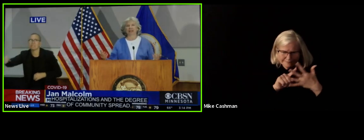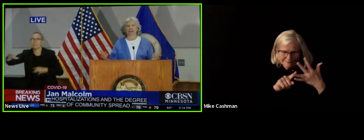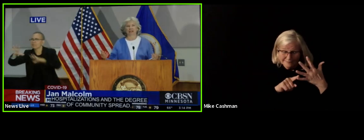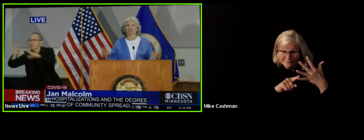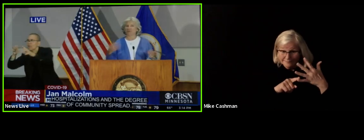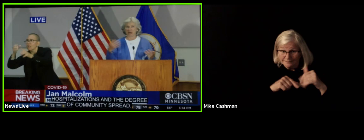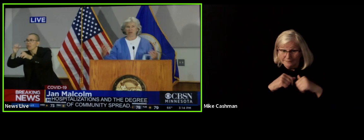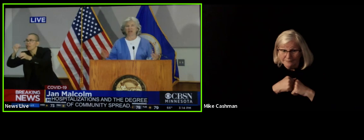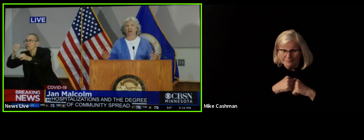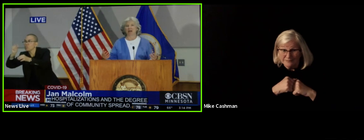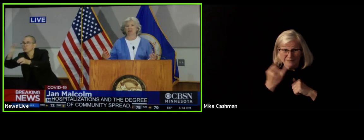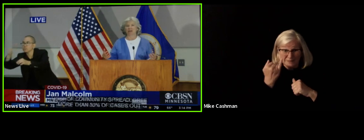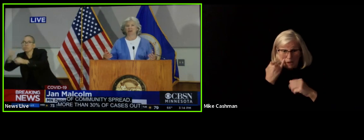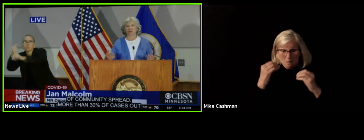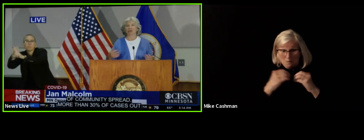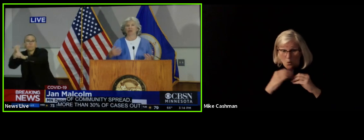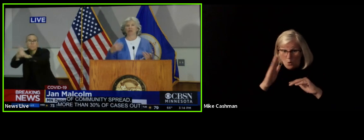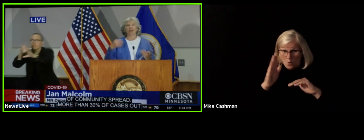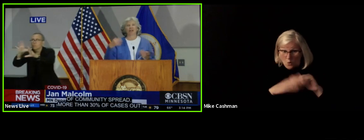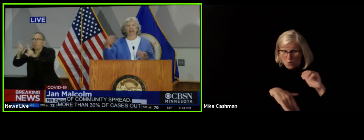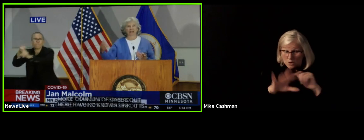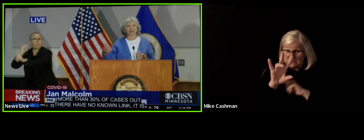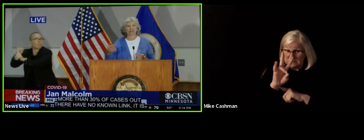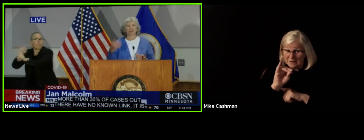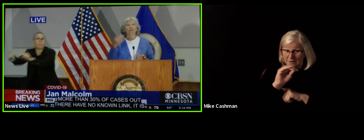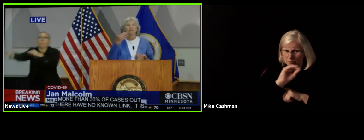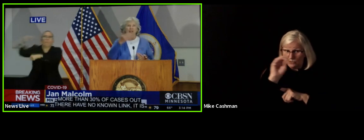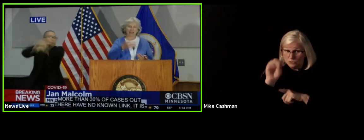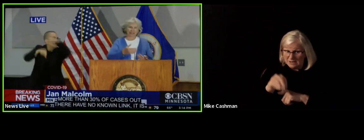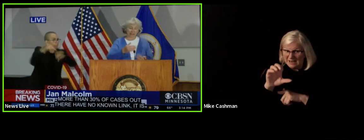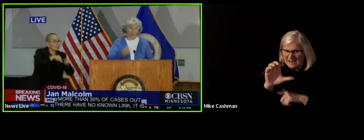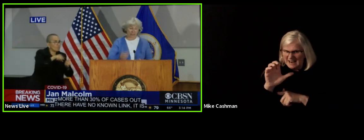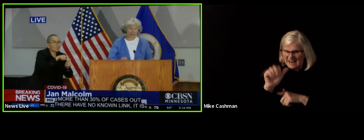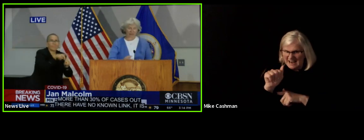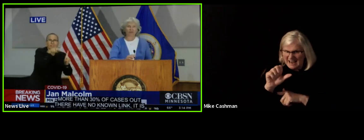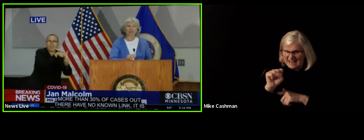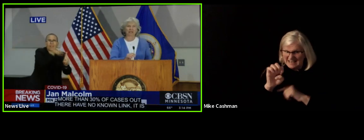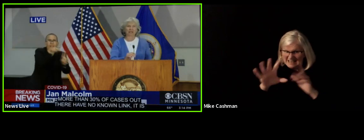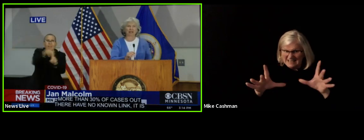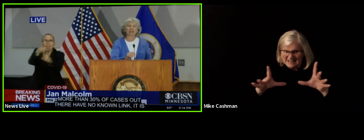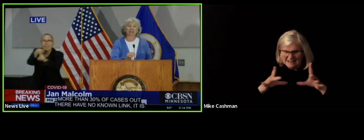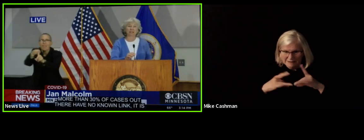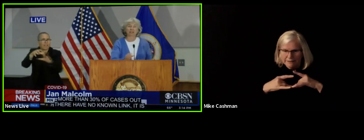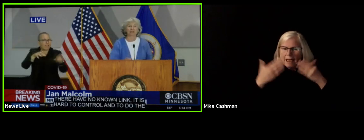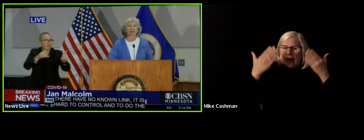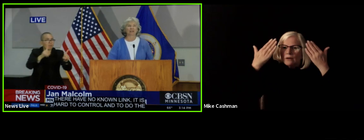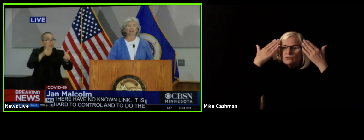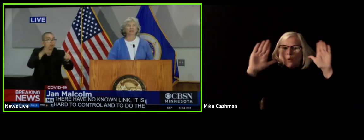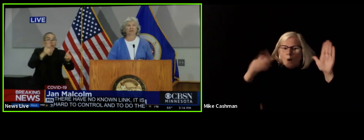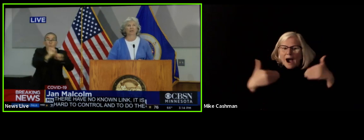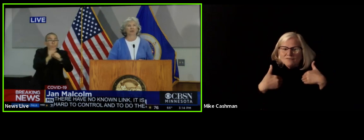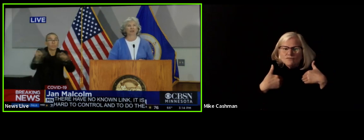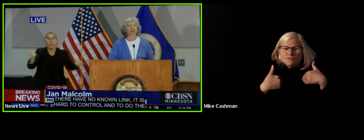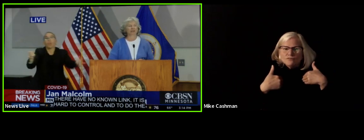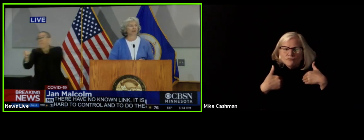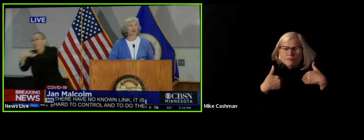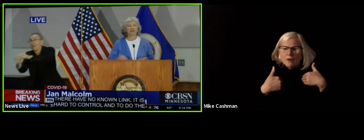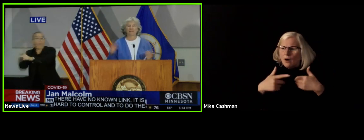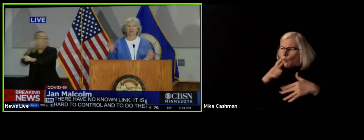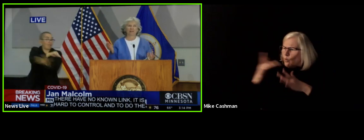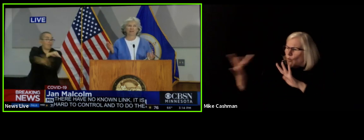link, it's very hard to control and to do the contact tracing, and isolation that is so important.